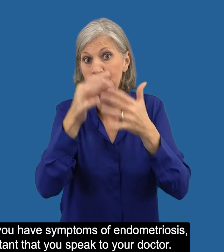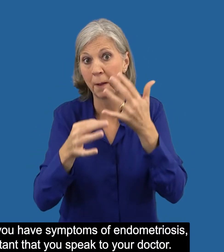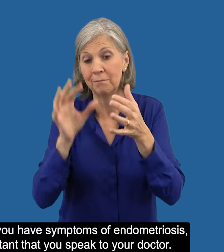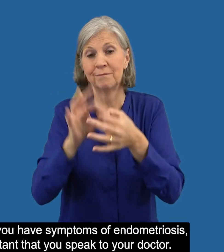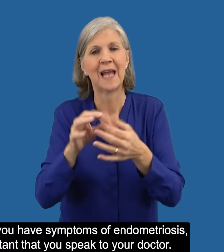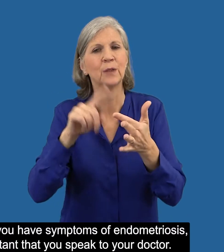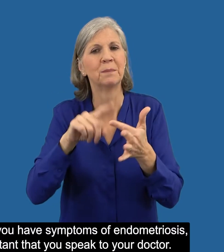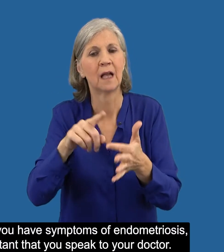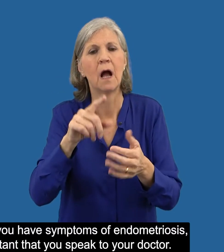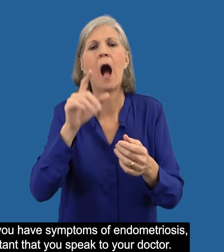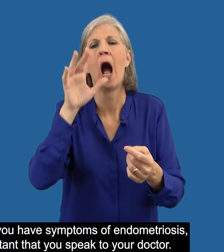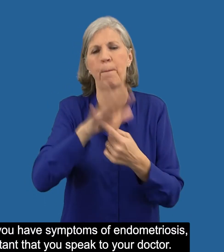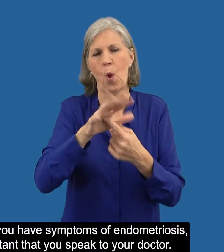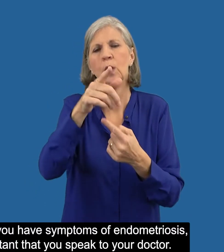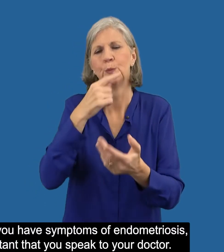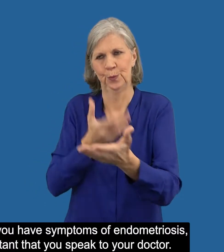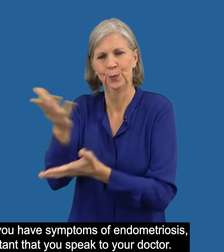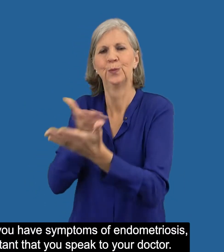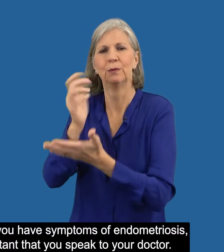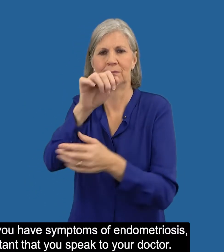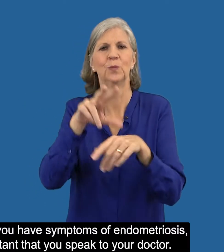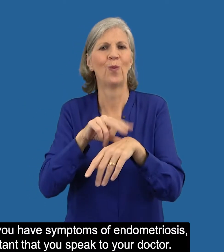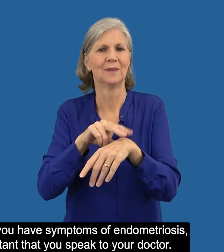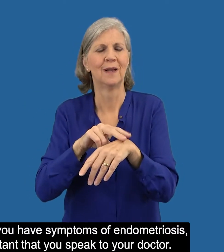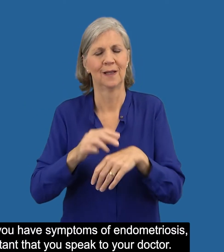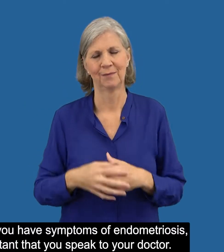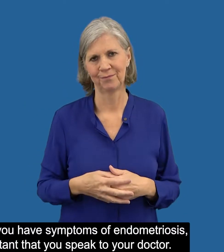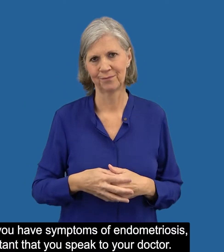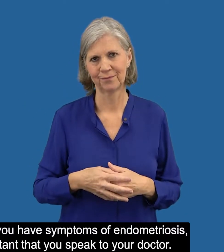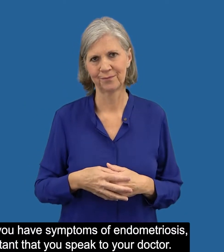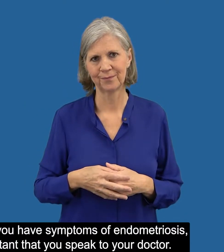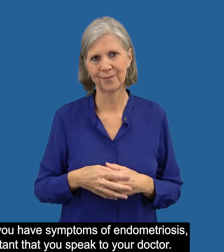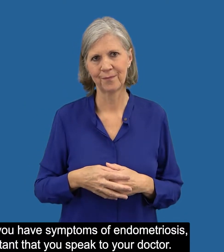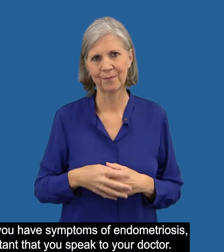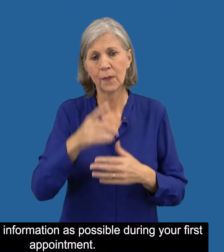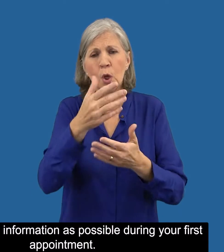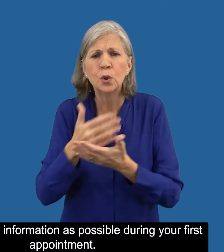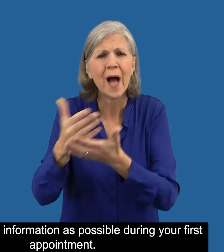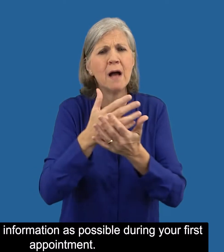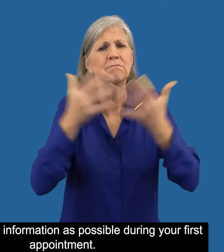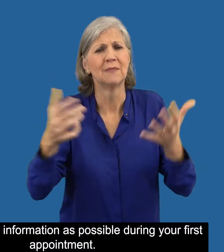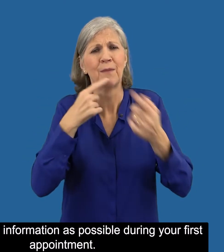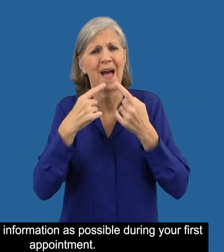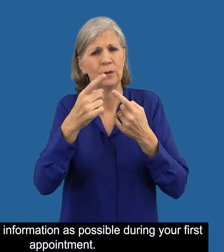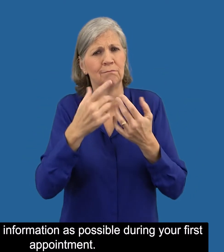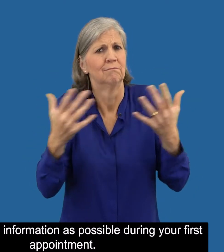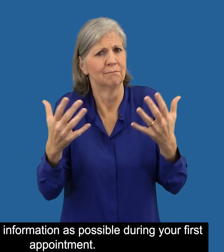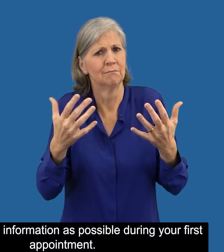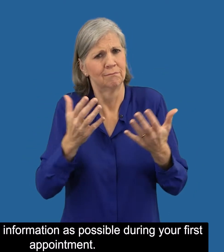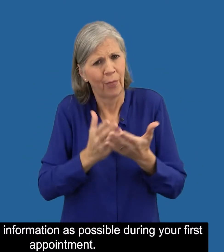If you think you have symptoms of endometriosis, it's important that you speak to your doctor. Share as much information as